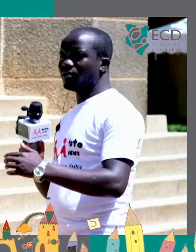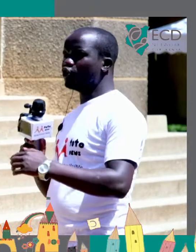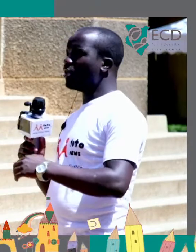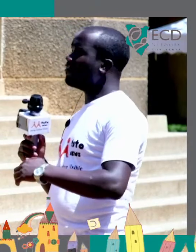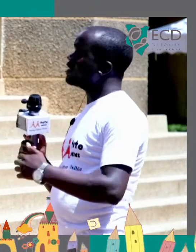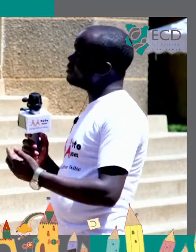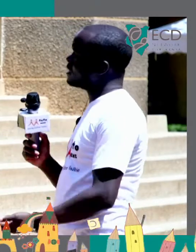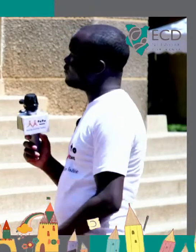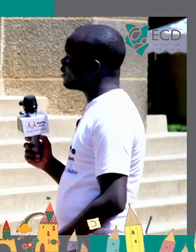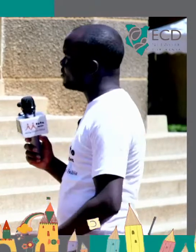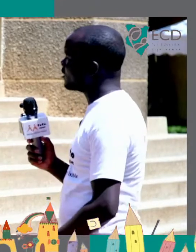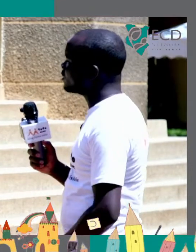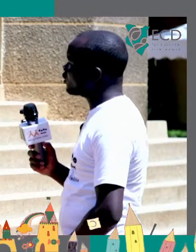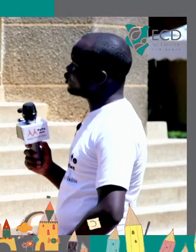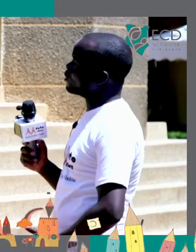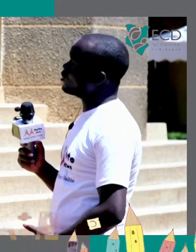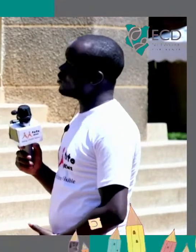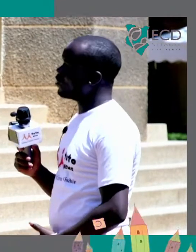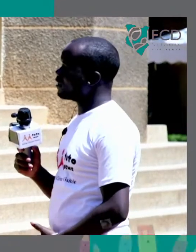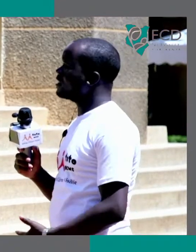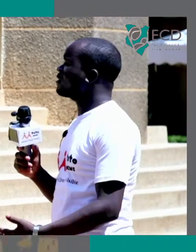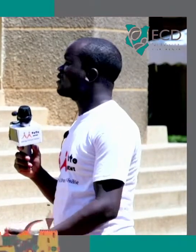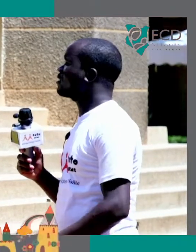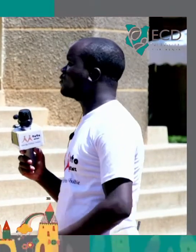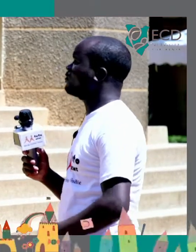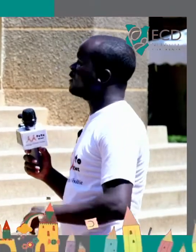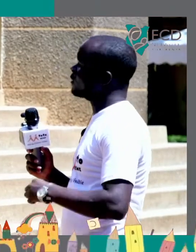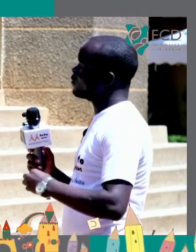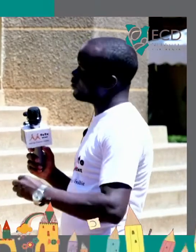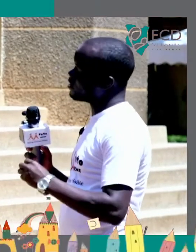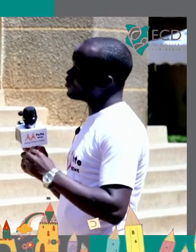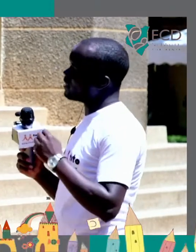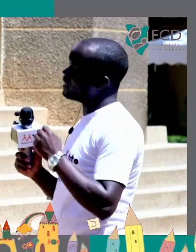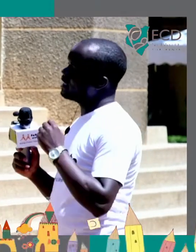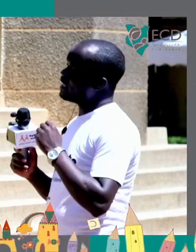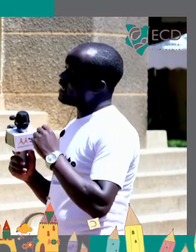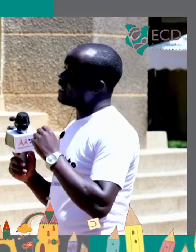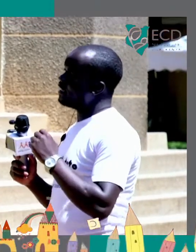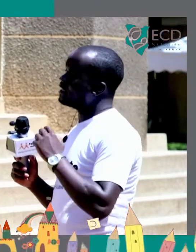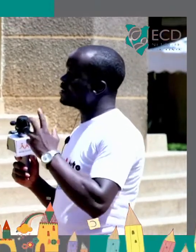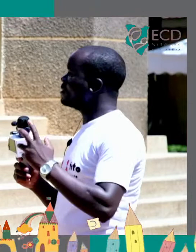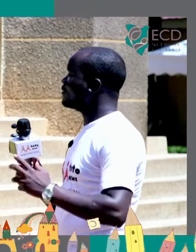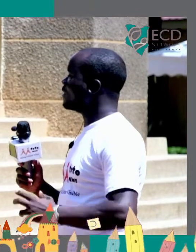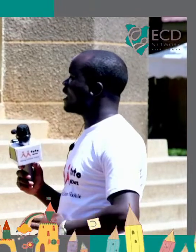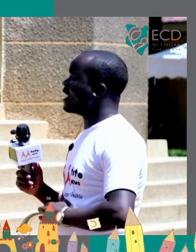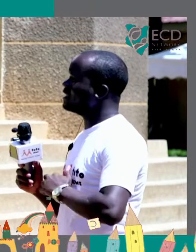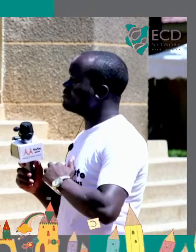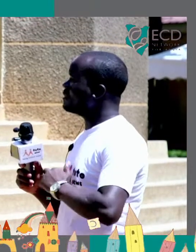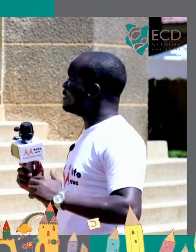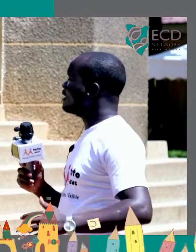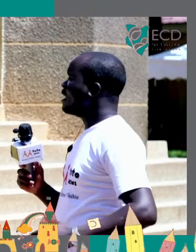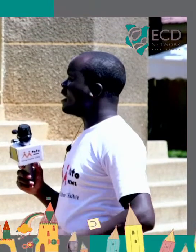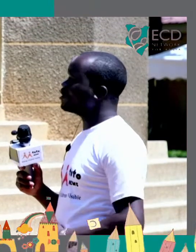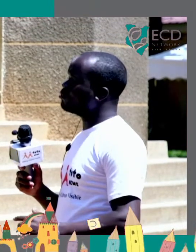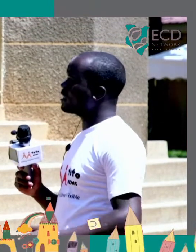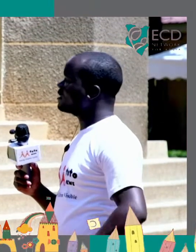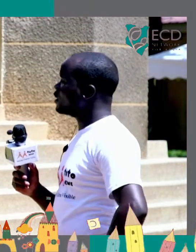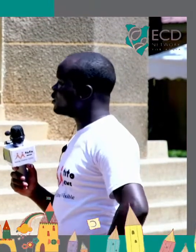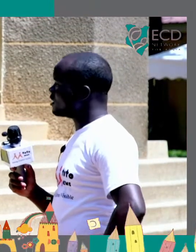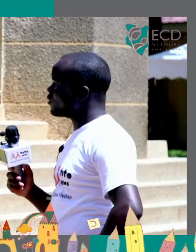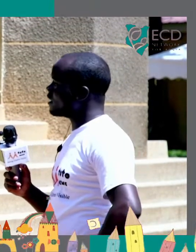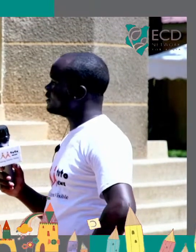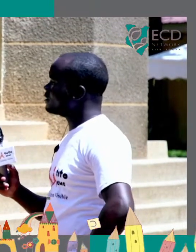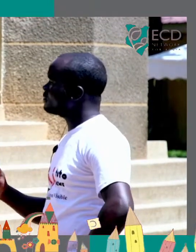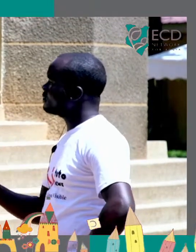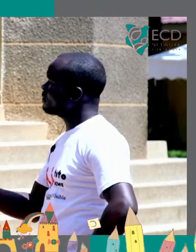maybe, do you have a specific presentation or anything that you feel like, this one hit me really hard and maybe I need to